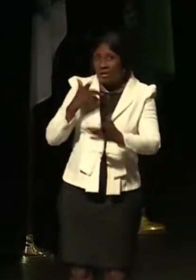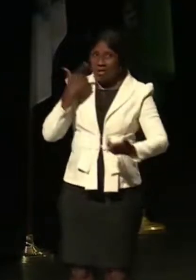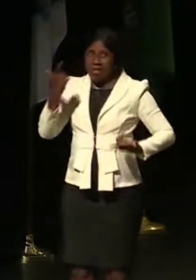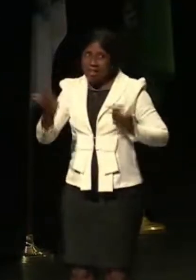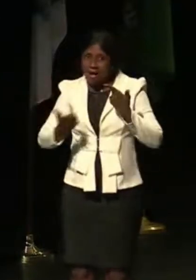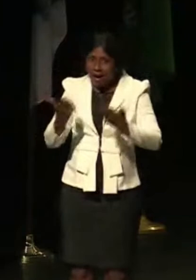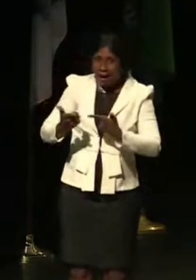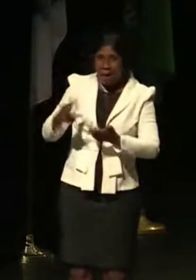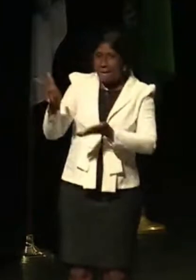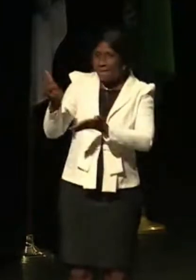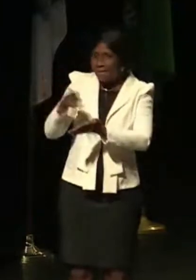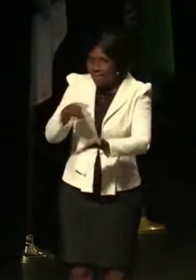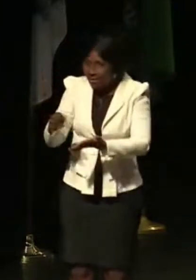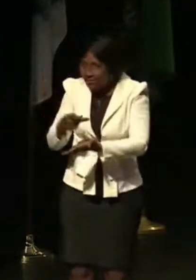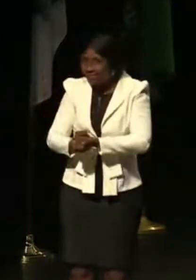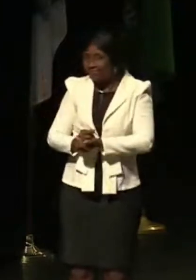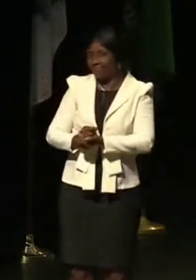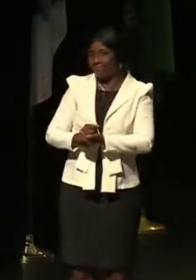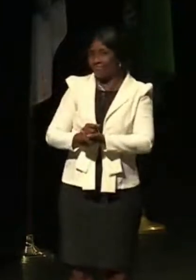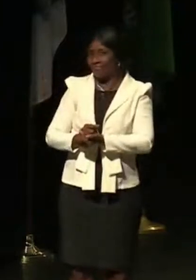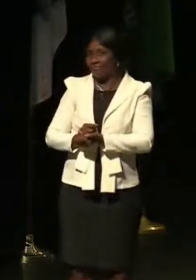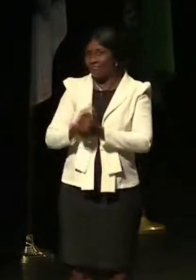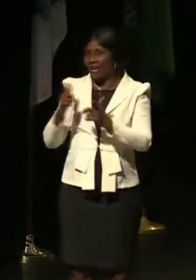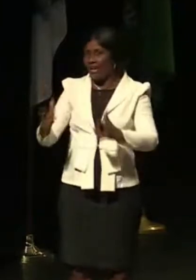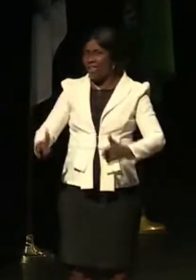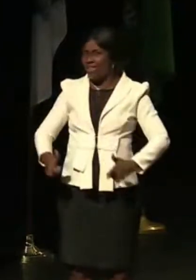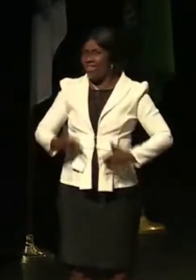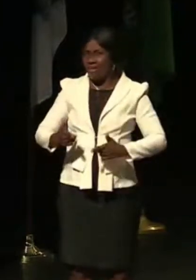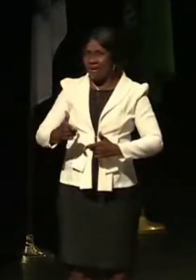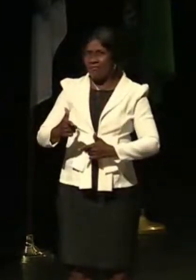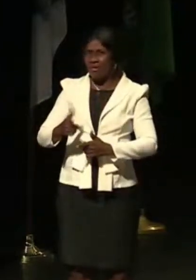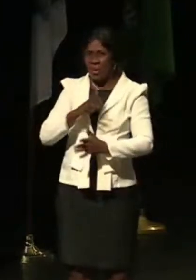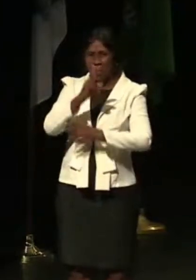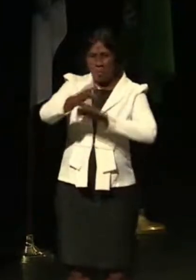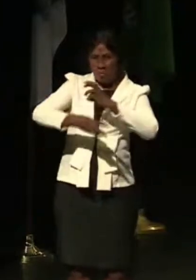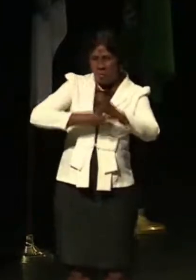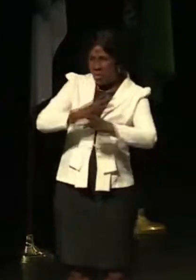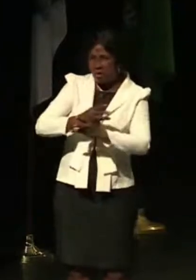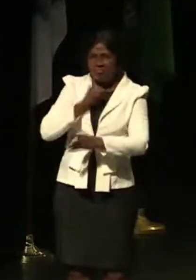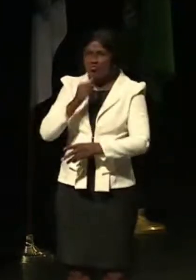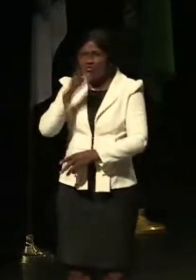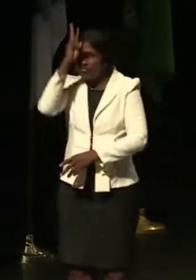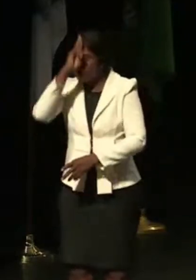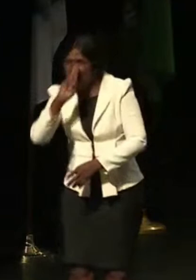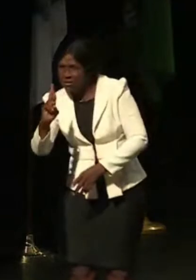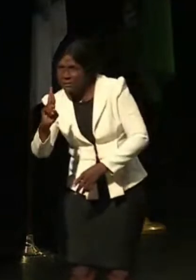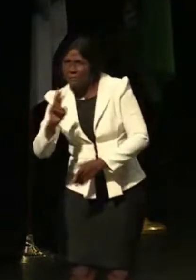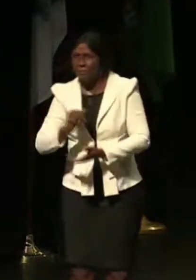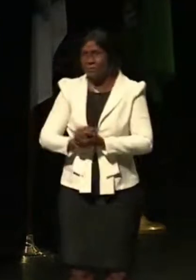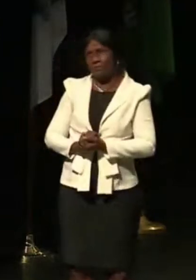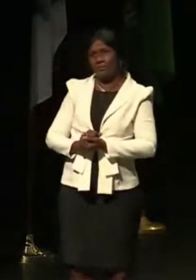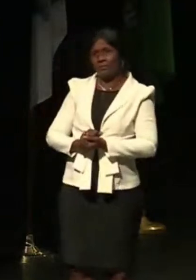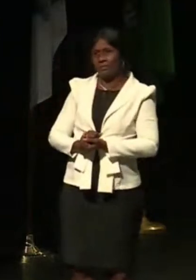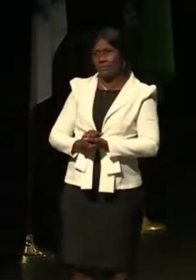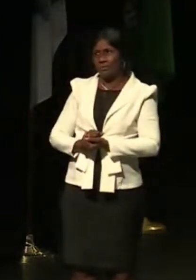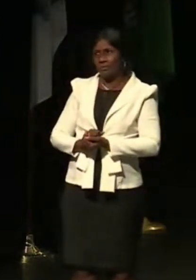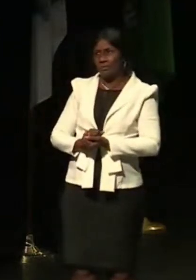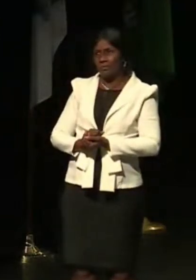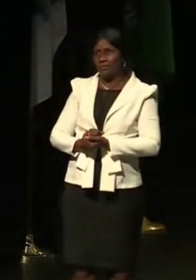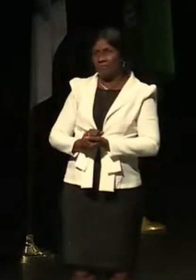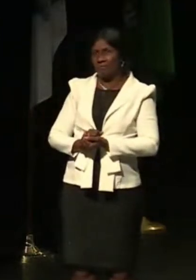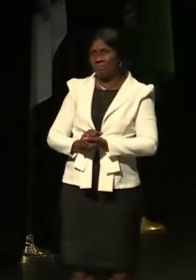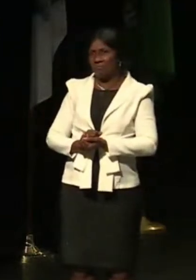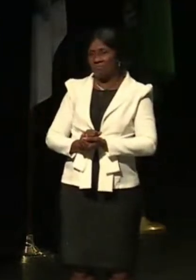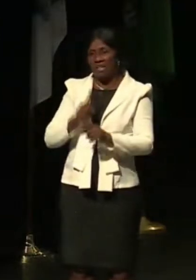to honor and to wealth. We live with such disrespect. We're in a kind of an escapism at the moment because we